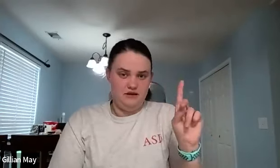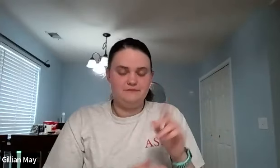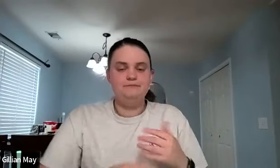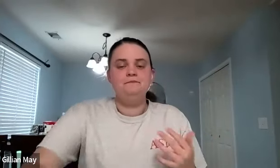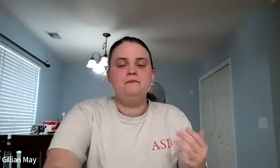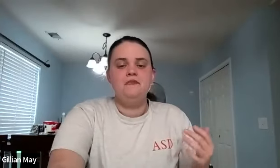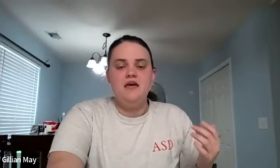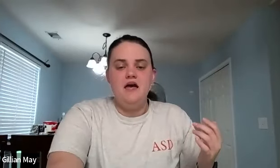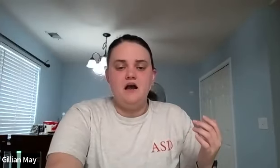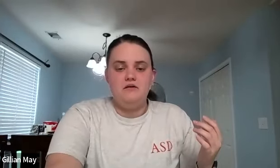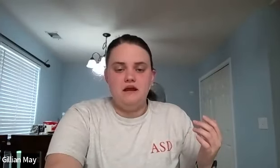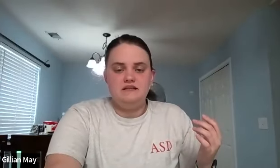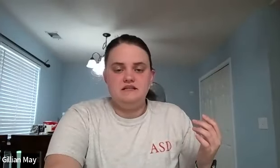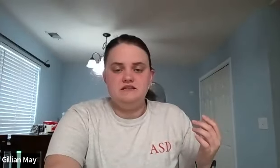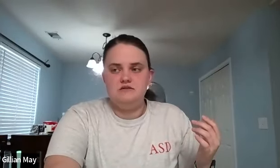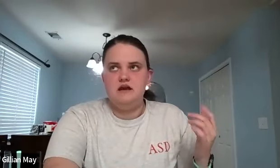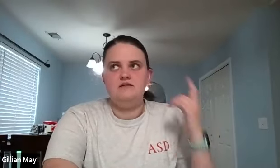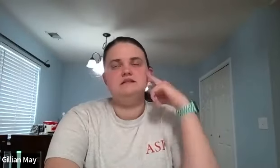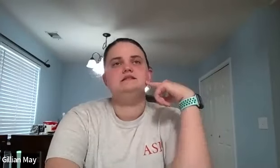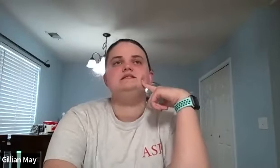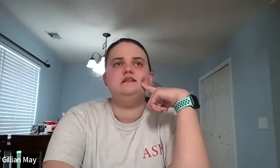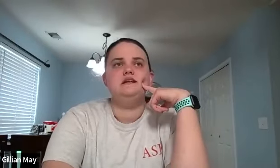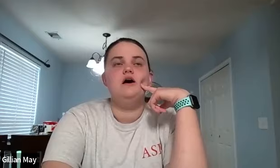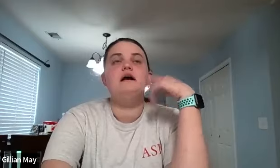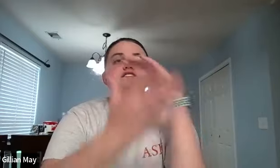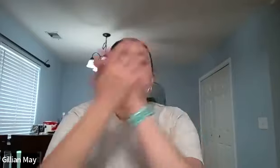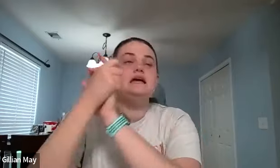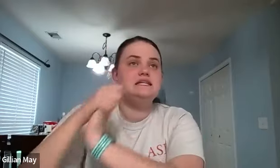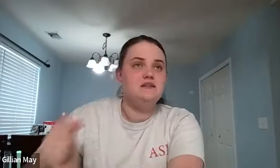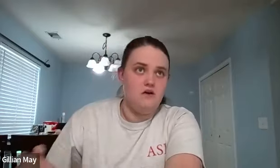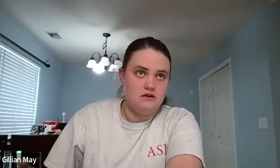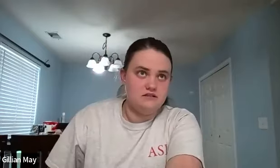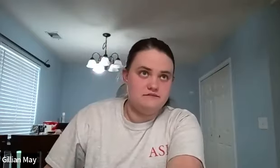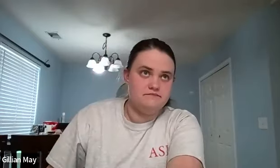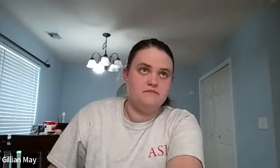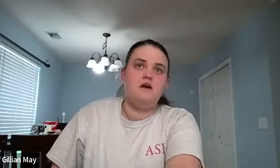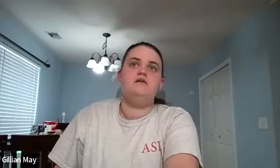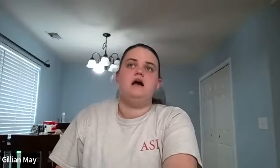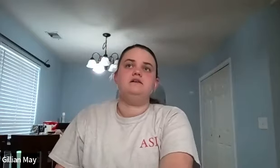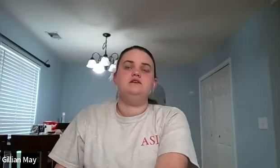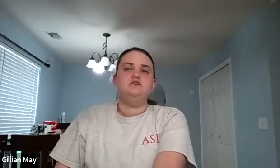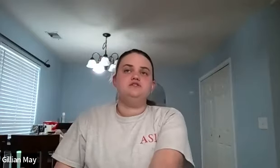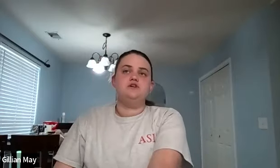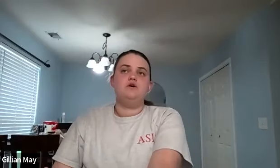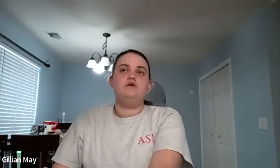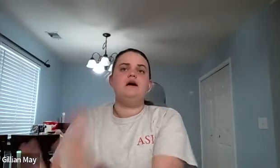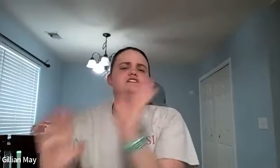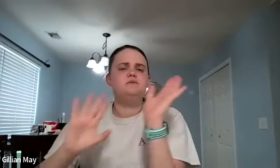grand. All right, so now let's see. Okay, so in-laws. Okay, so, or actually before